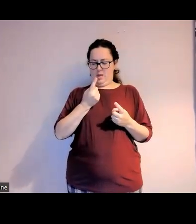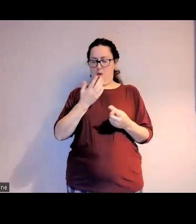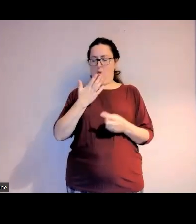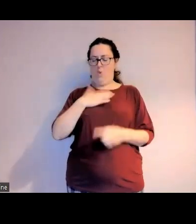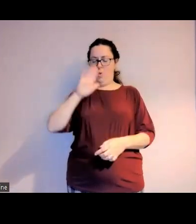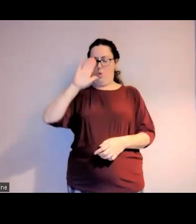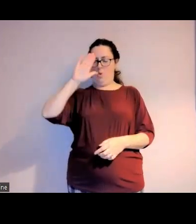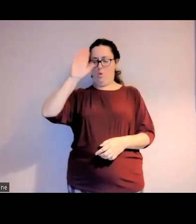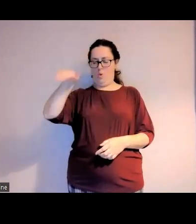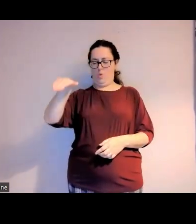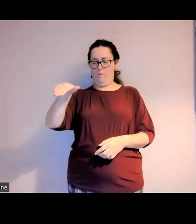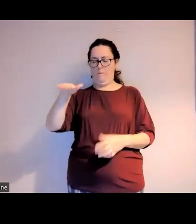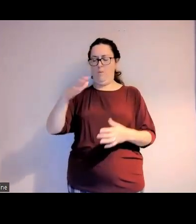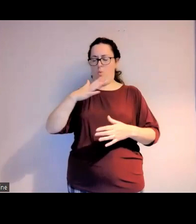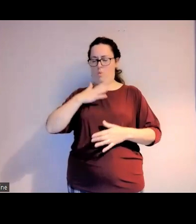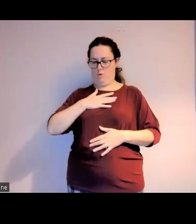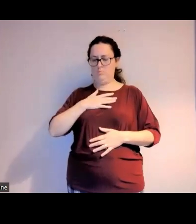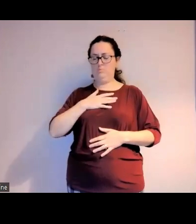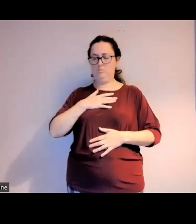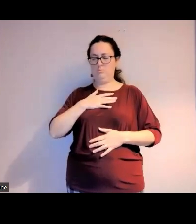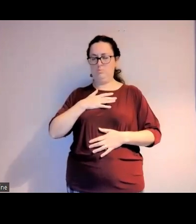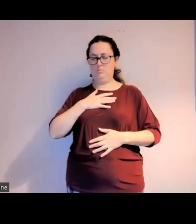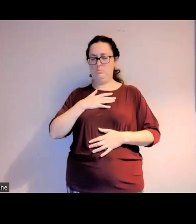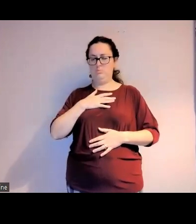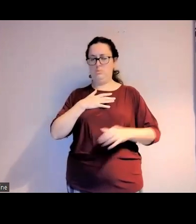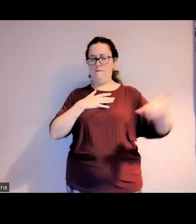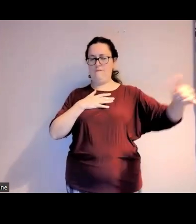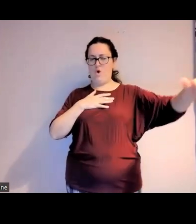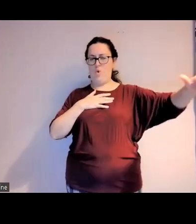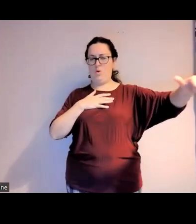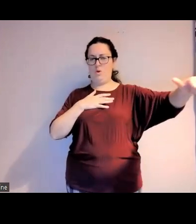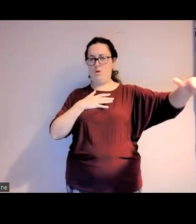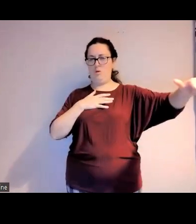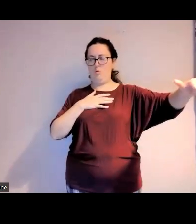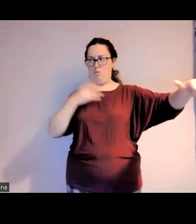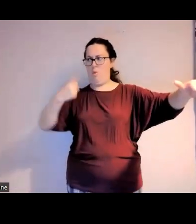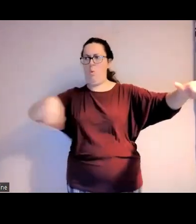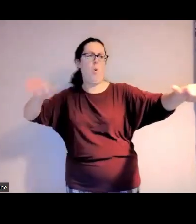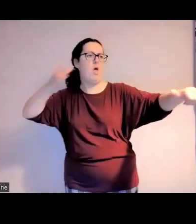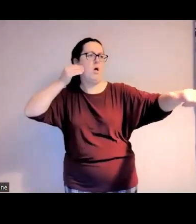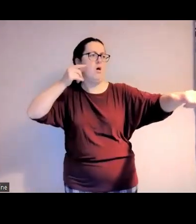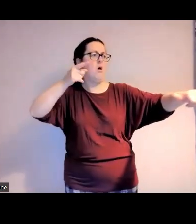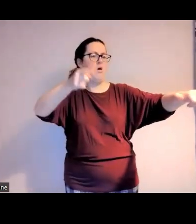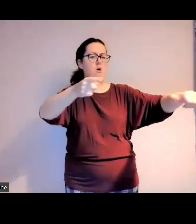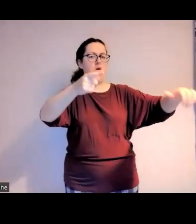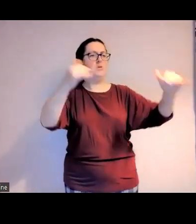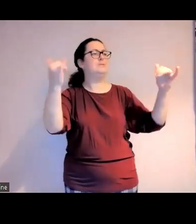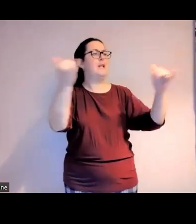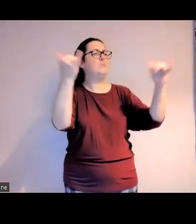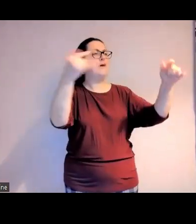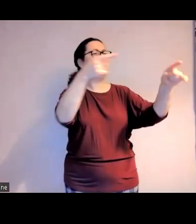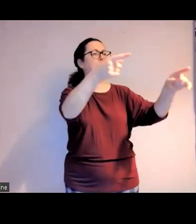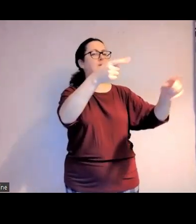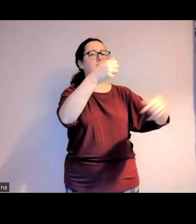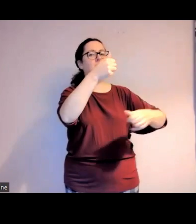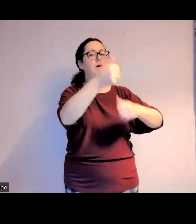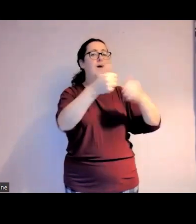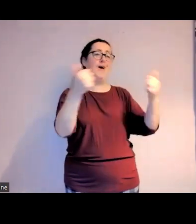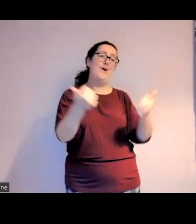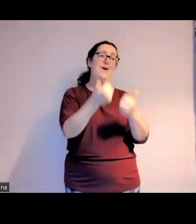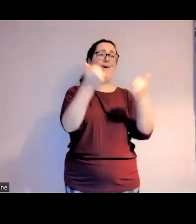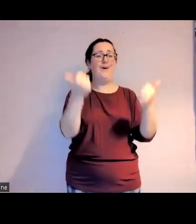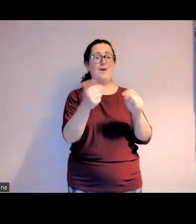home. A phone rings. All ears can hear a celebration. I completed the